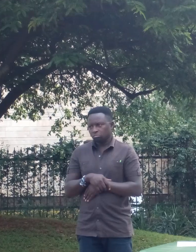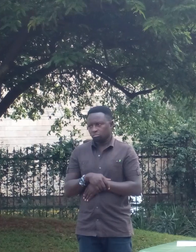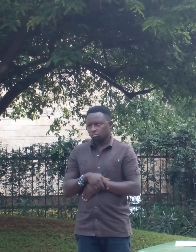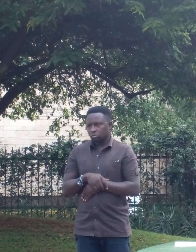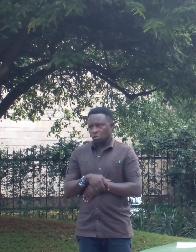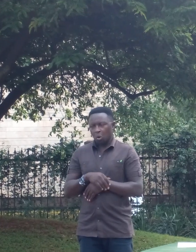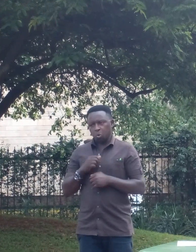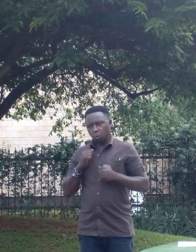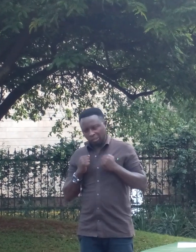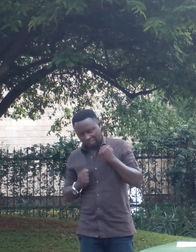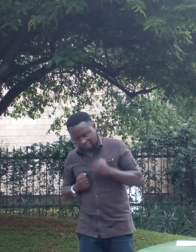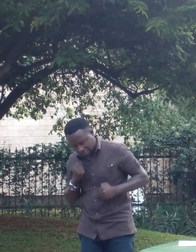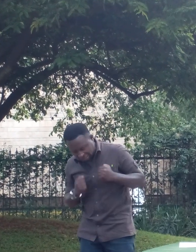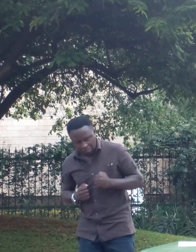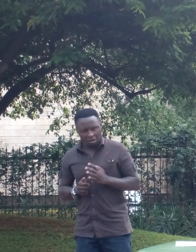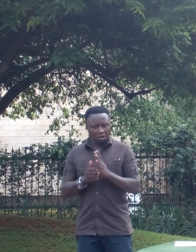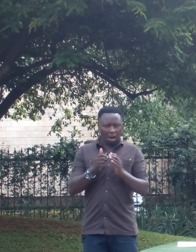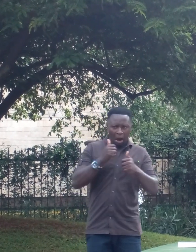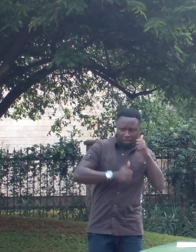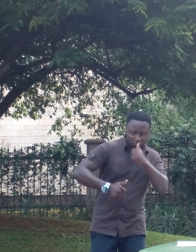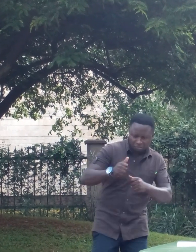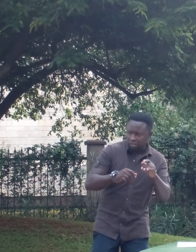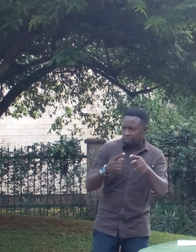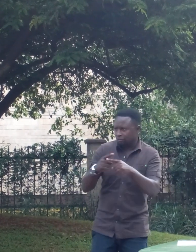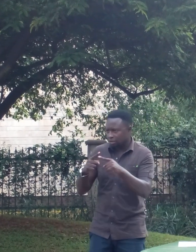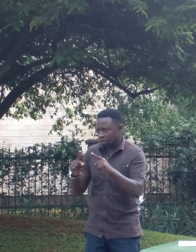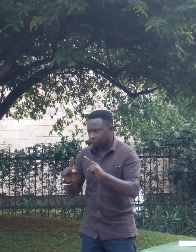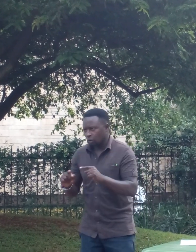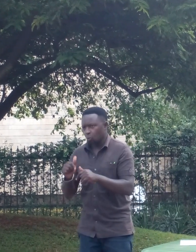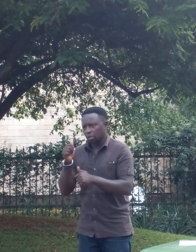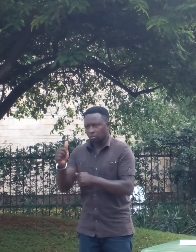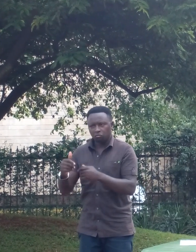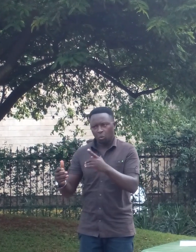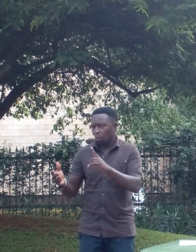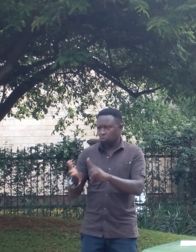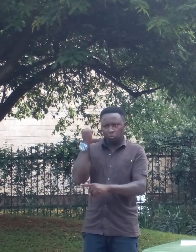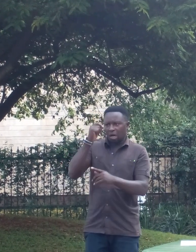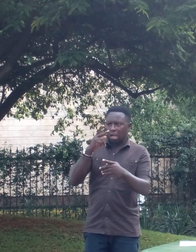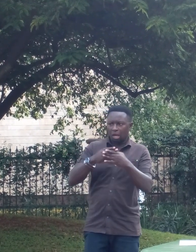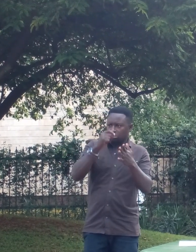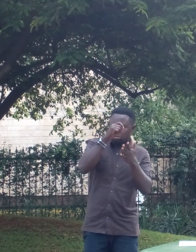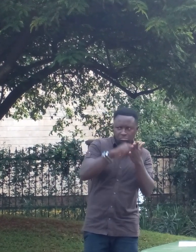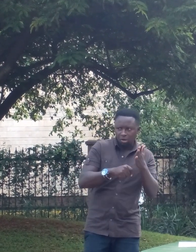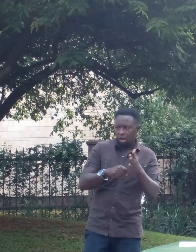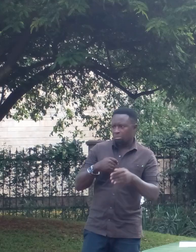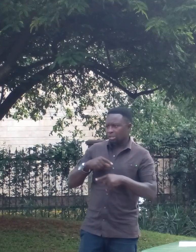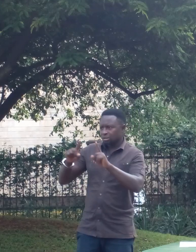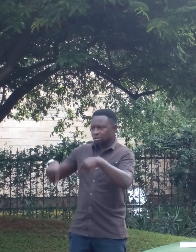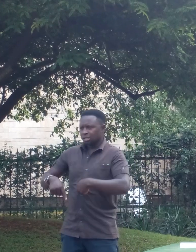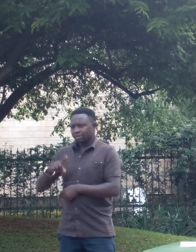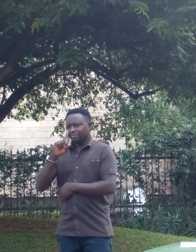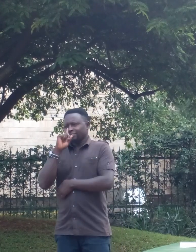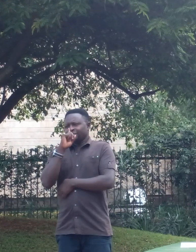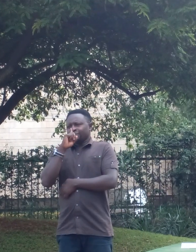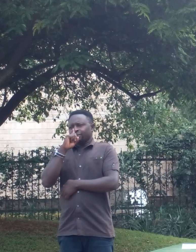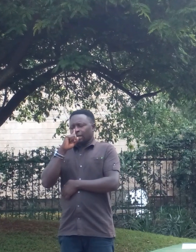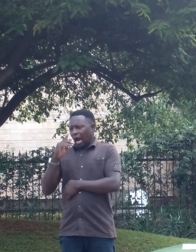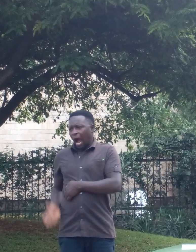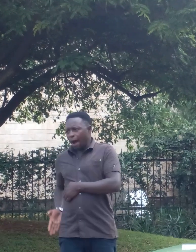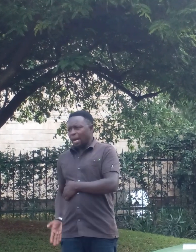there is no official that will be requesting for any favors for you to be selected to join the Olympics. No, that